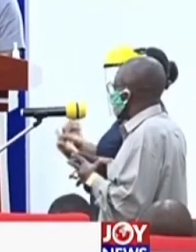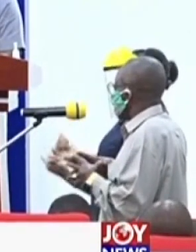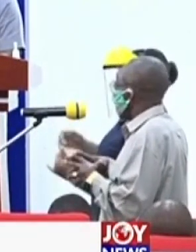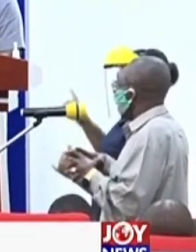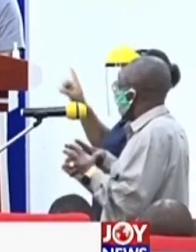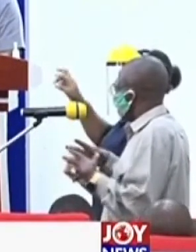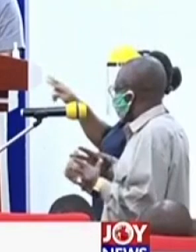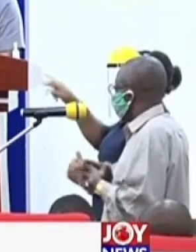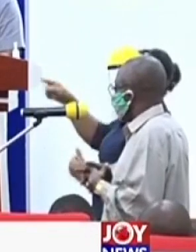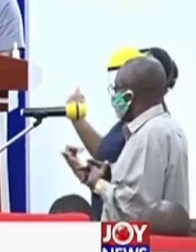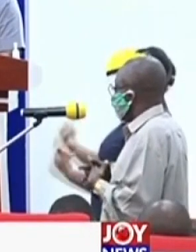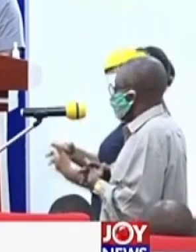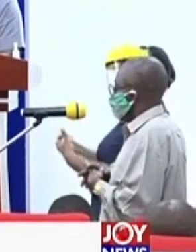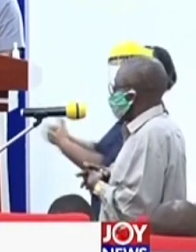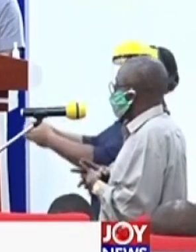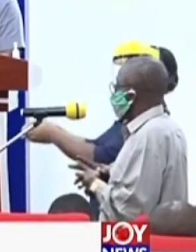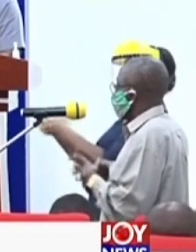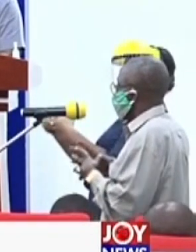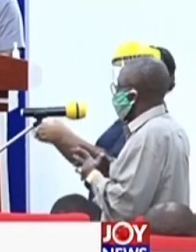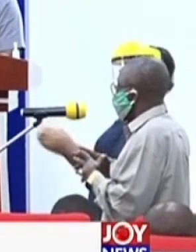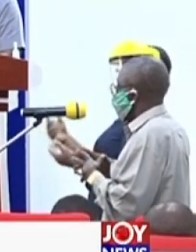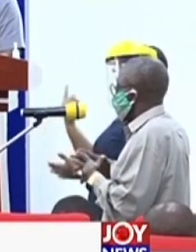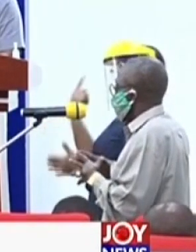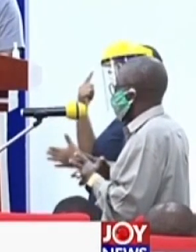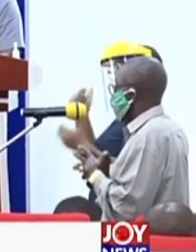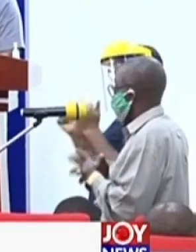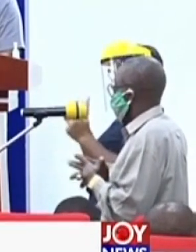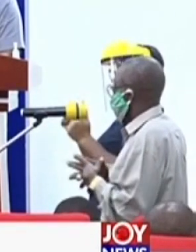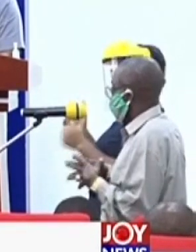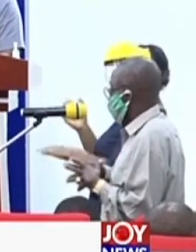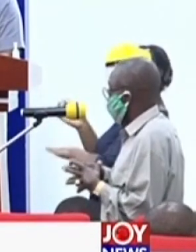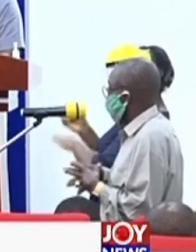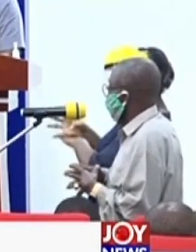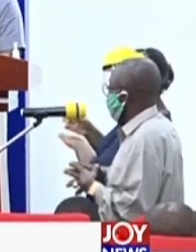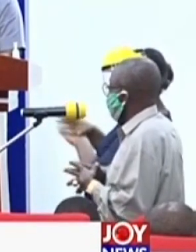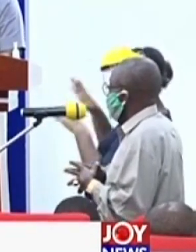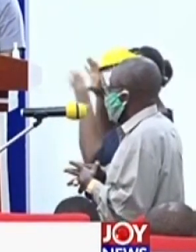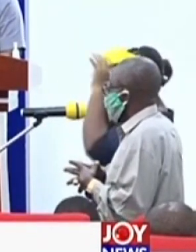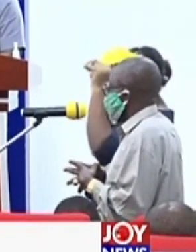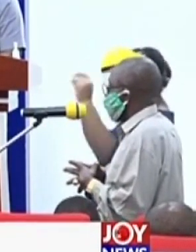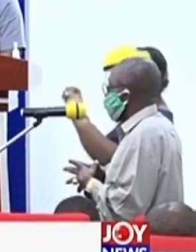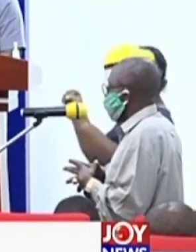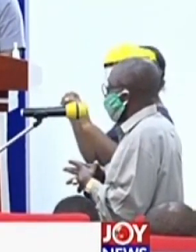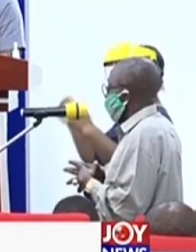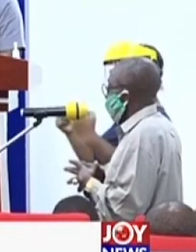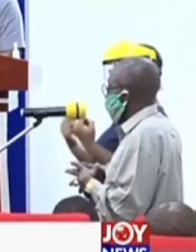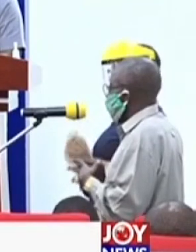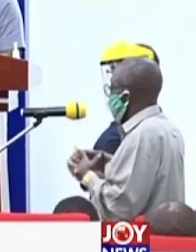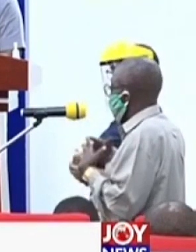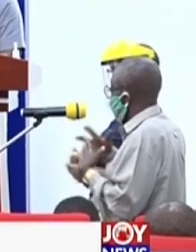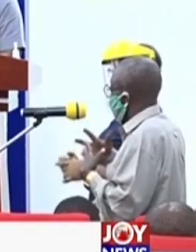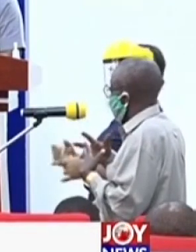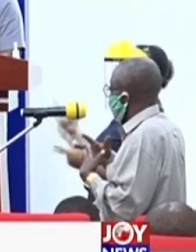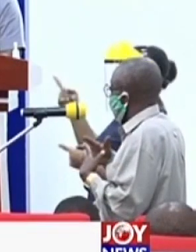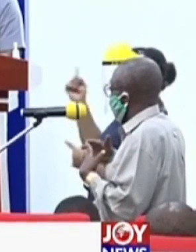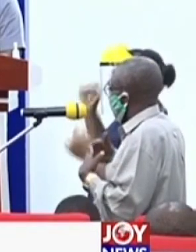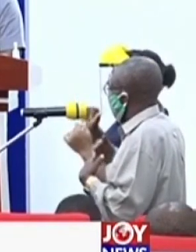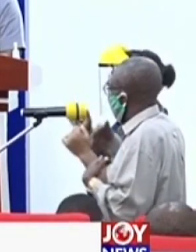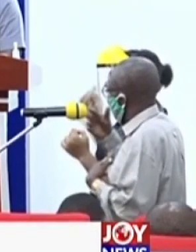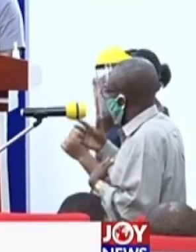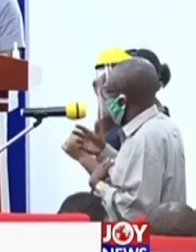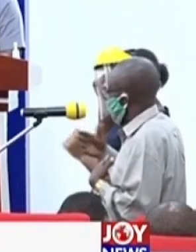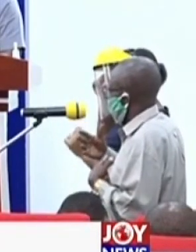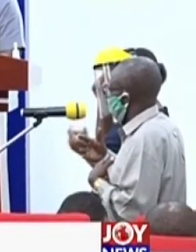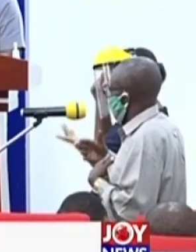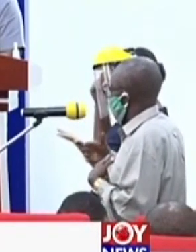the sanctions are Wouldn't you being agree eased that it depends because a of bit on the some way? advice to the We president, Germans love potatoes. Kind of funny aren't you considering they anticipating originally some